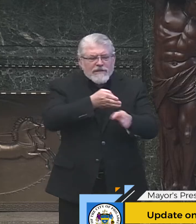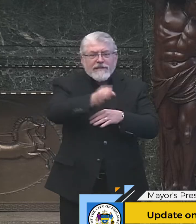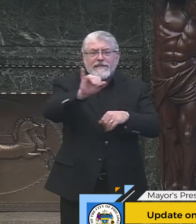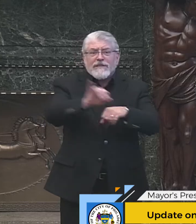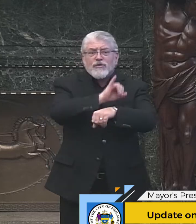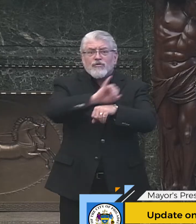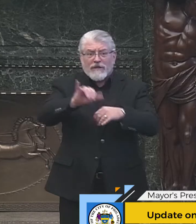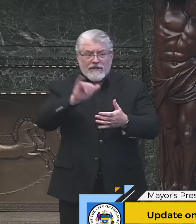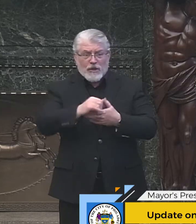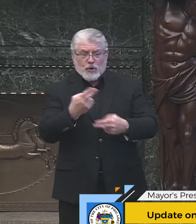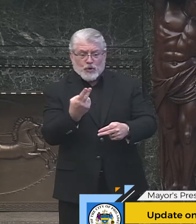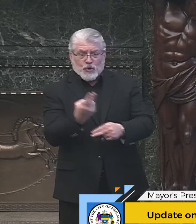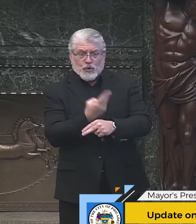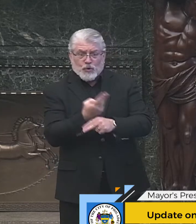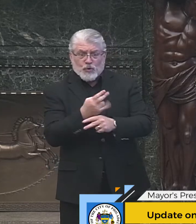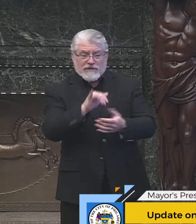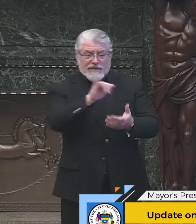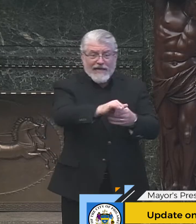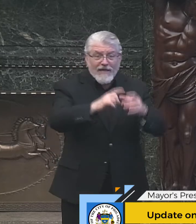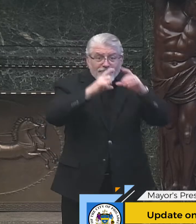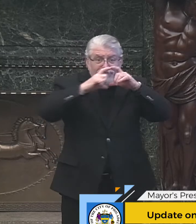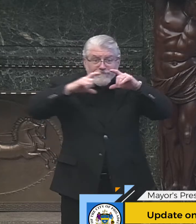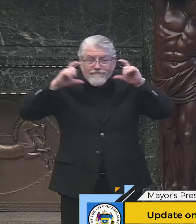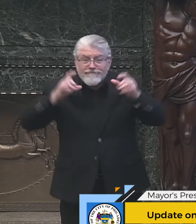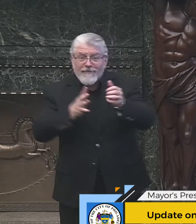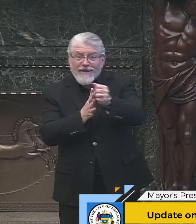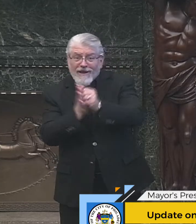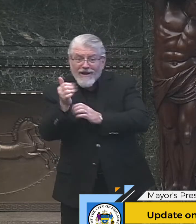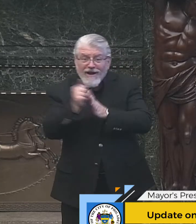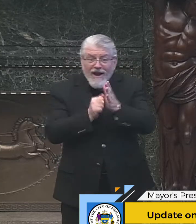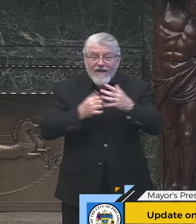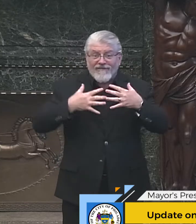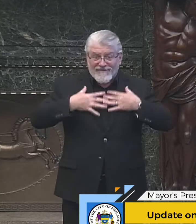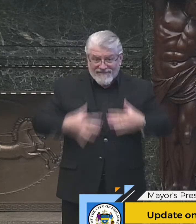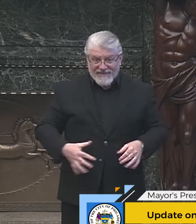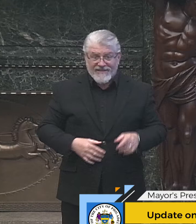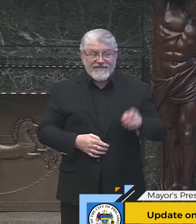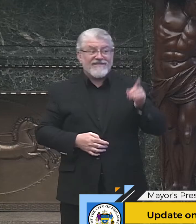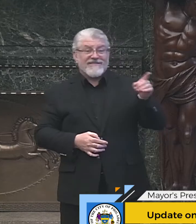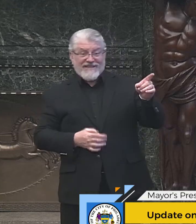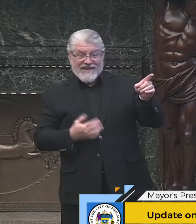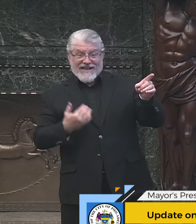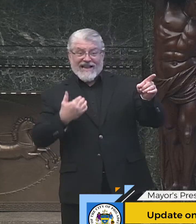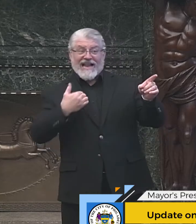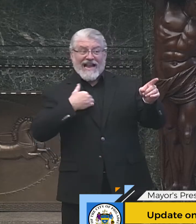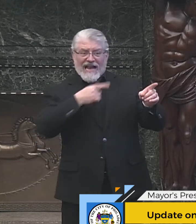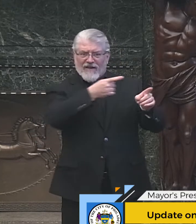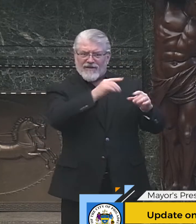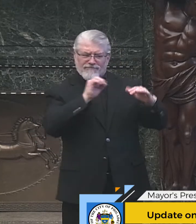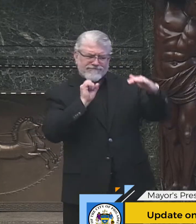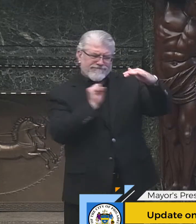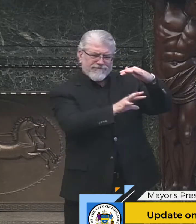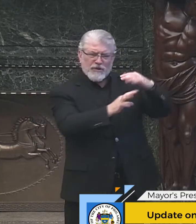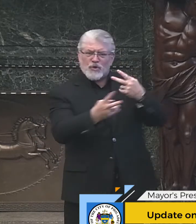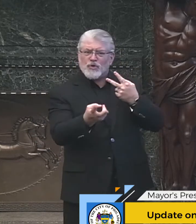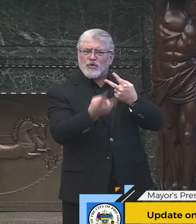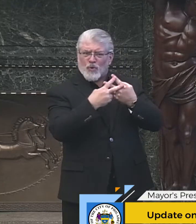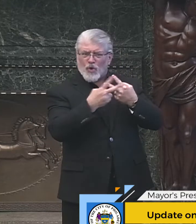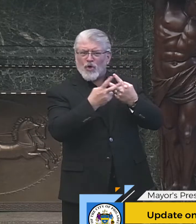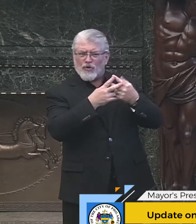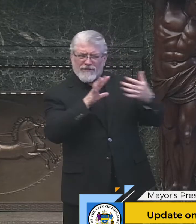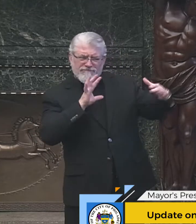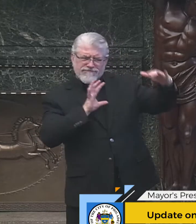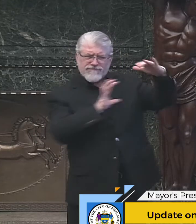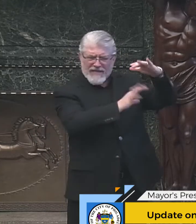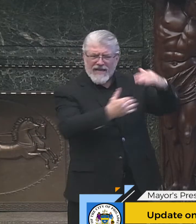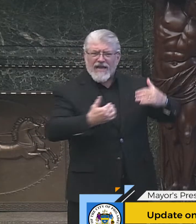may have some of these materials that they have in storage. So I'm putting out a call here in Philadelphia today. If there's any company or